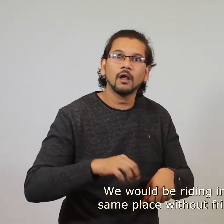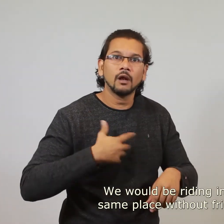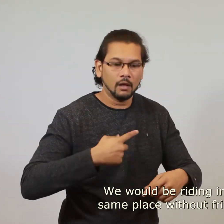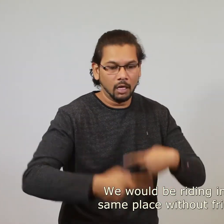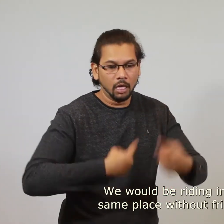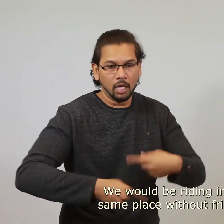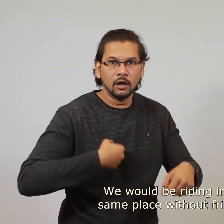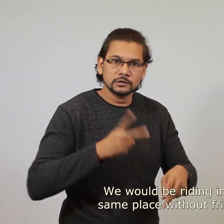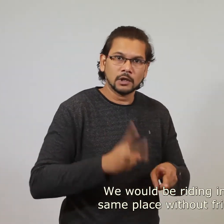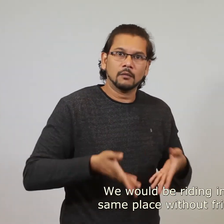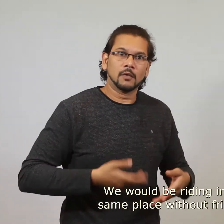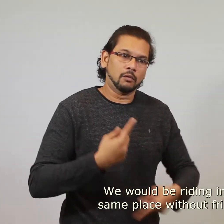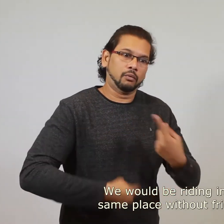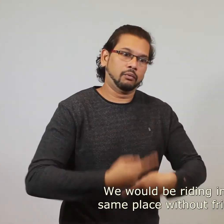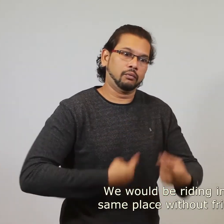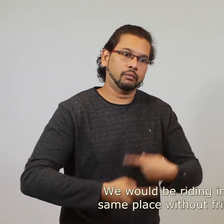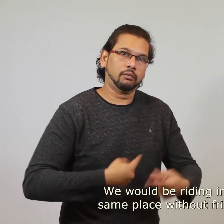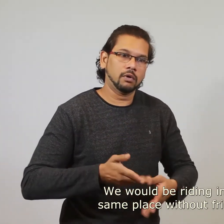We would be riding in the same place without friction.